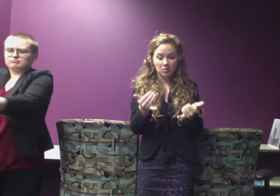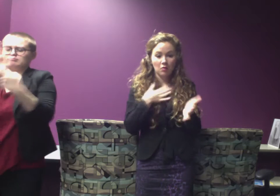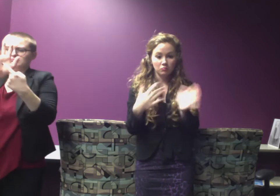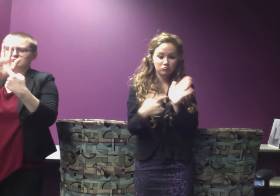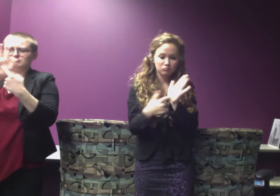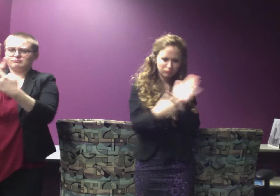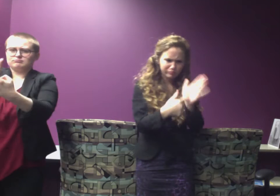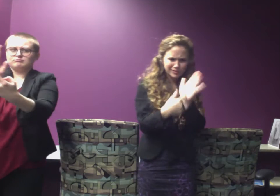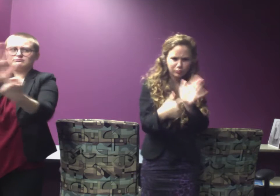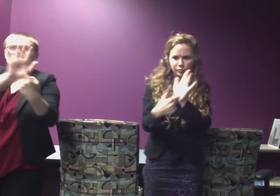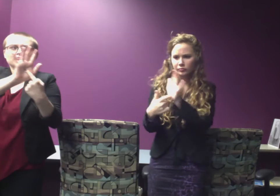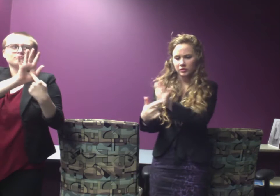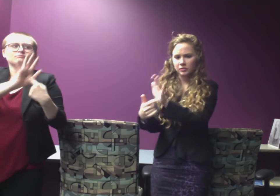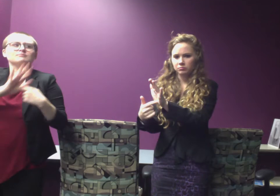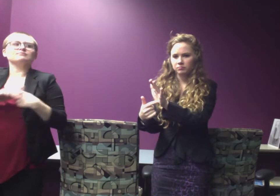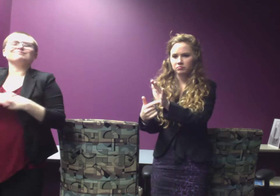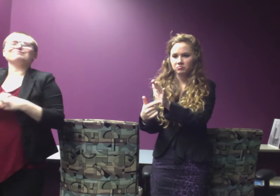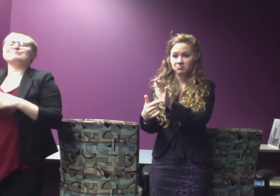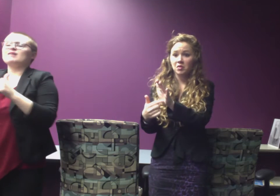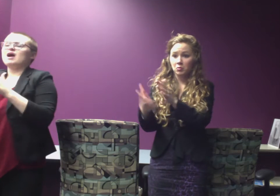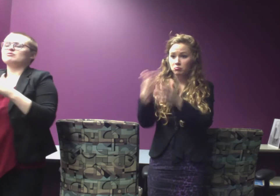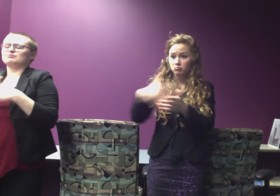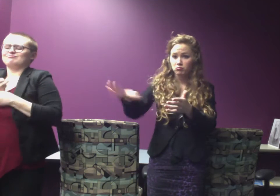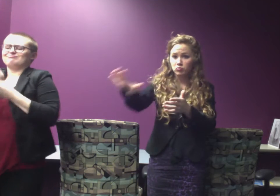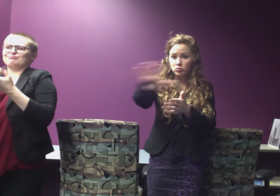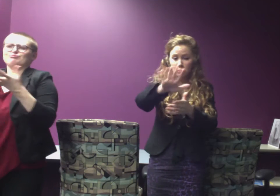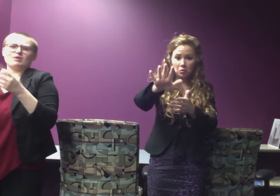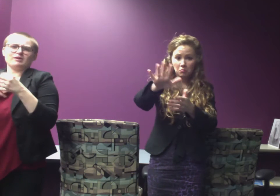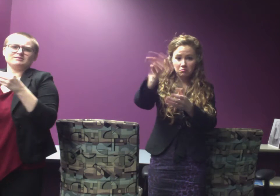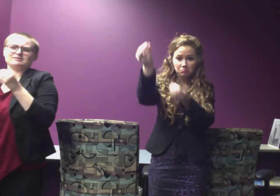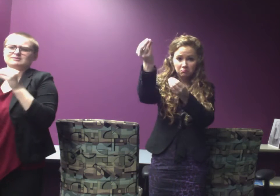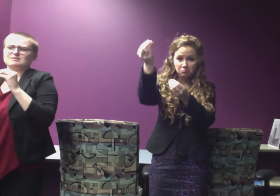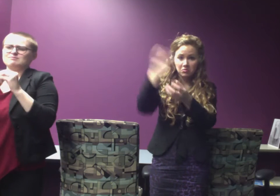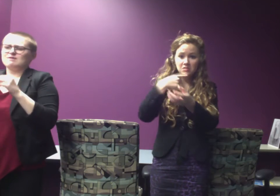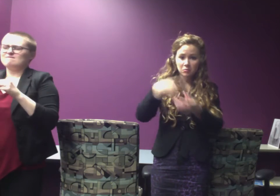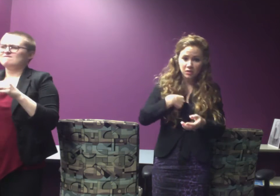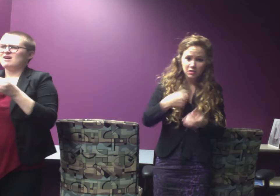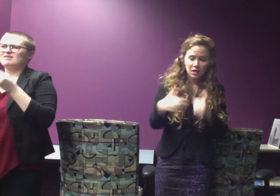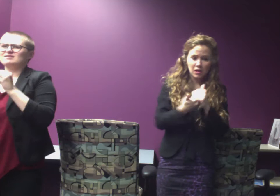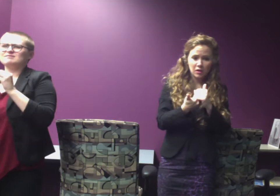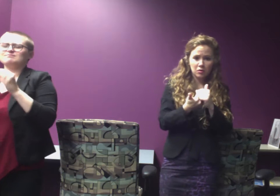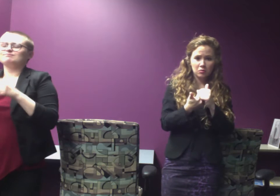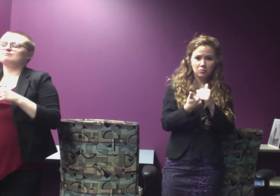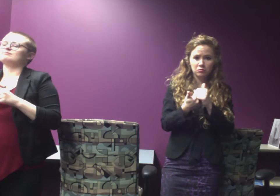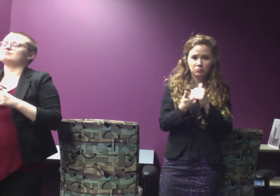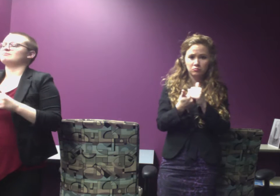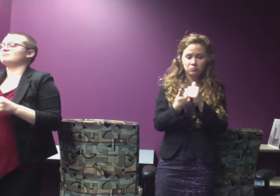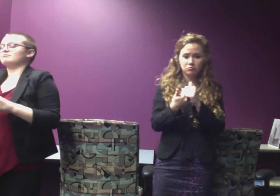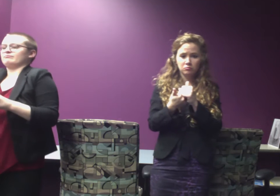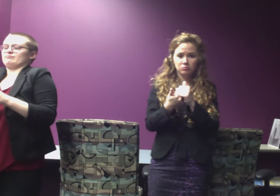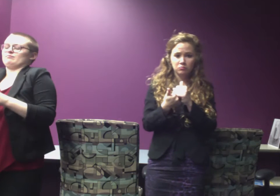me how to express the number. And we just talked about a thermometer, 25 degrees